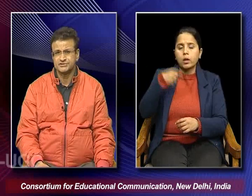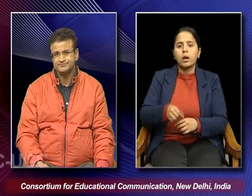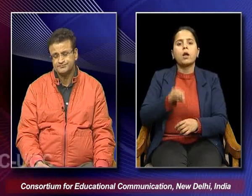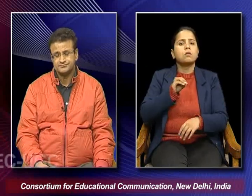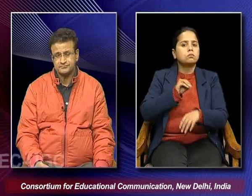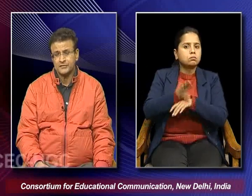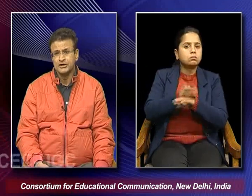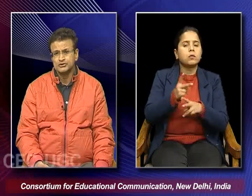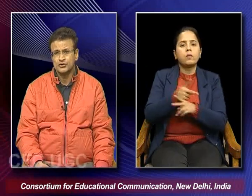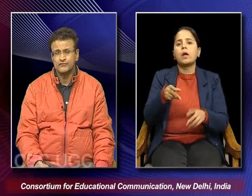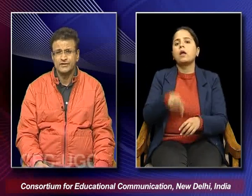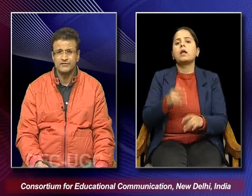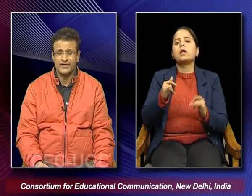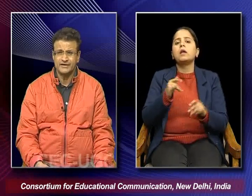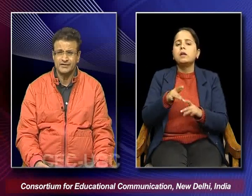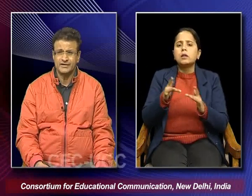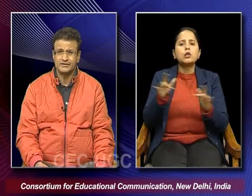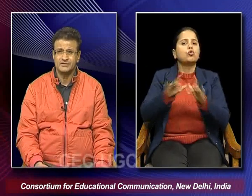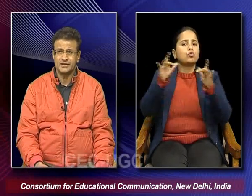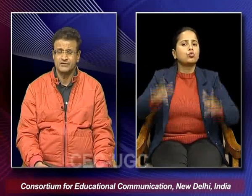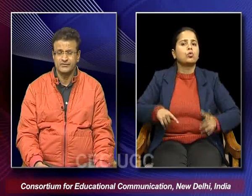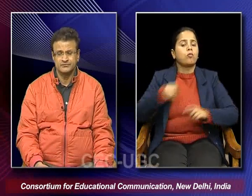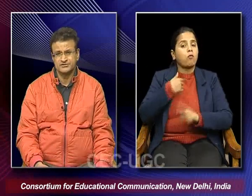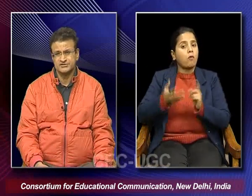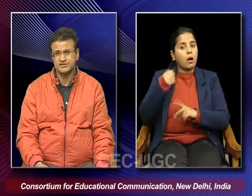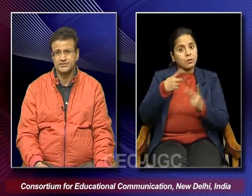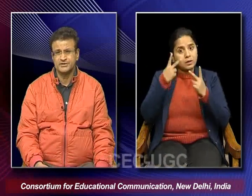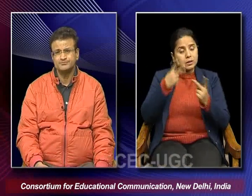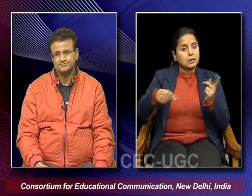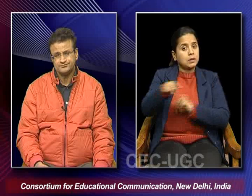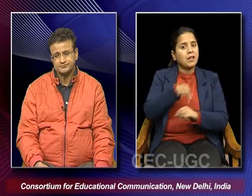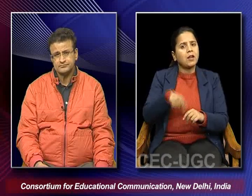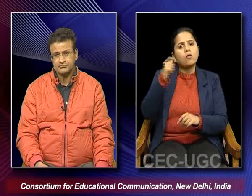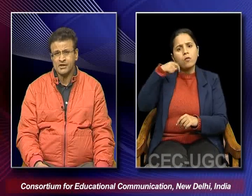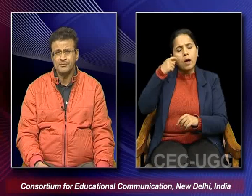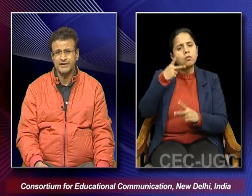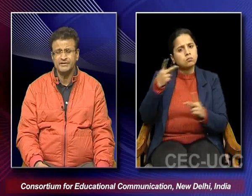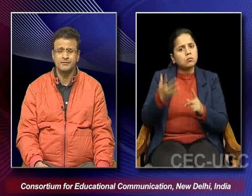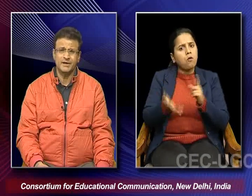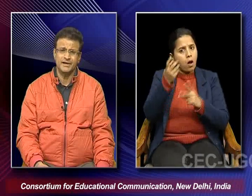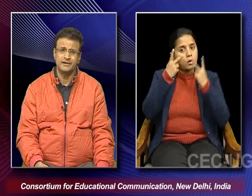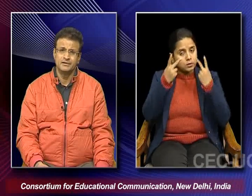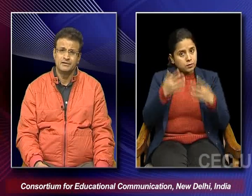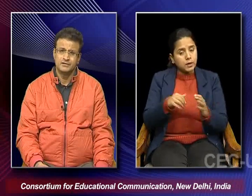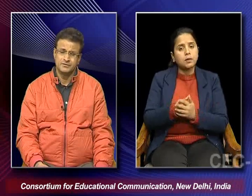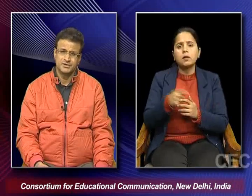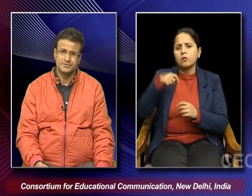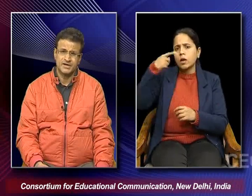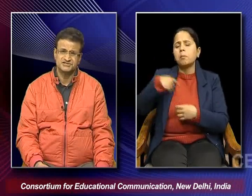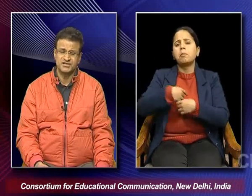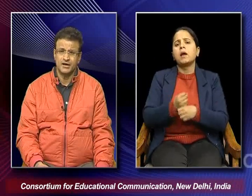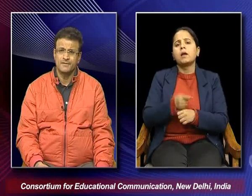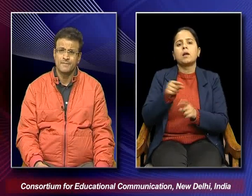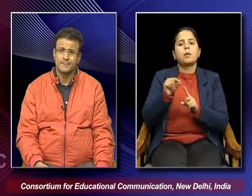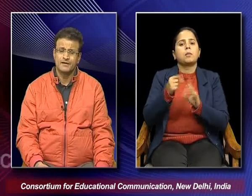institutions. So we find that the kind of films which have been made by